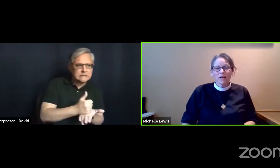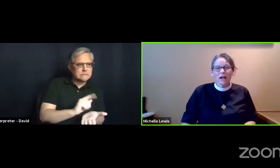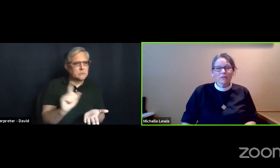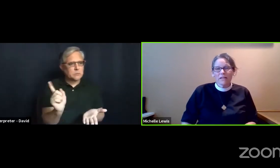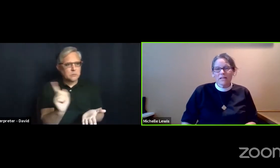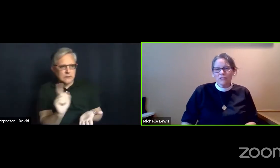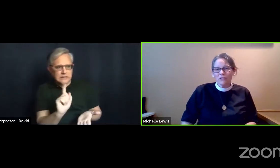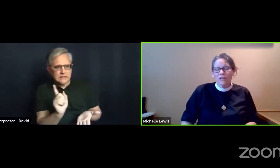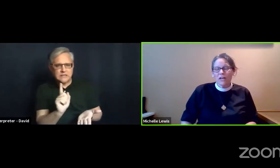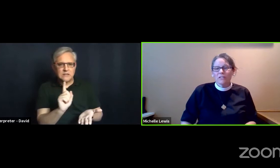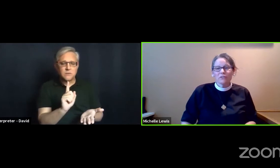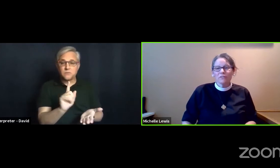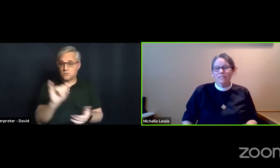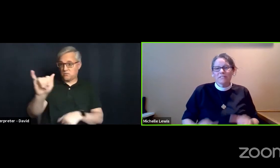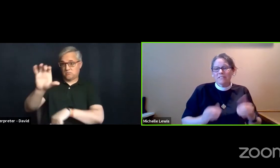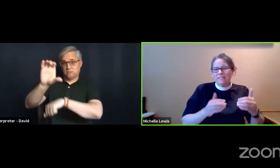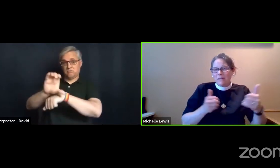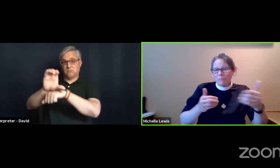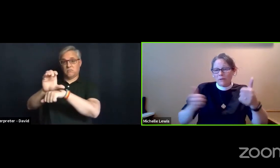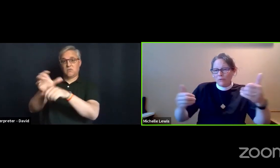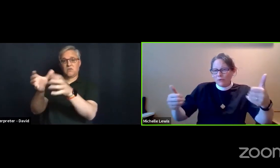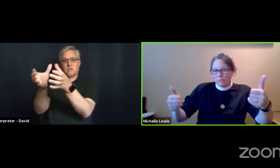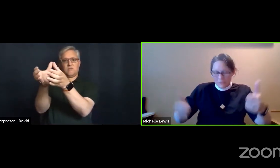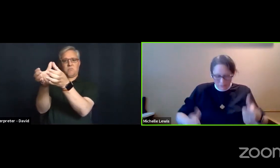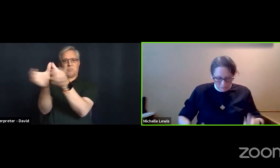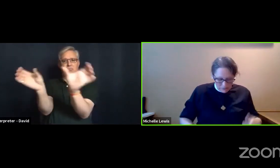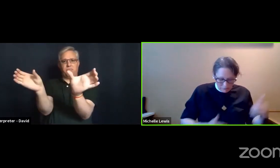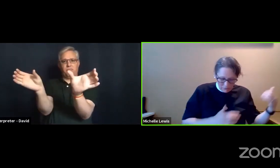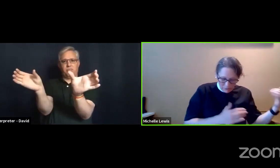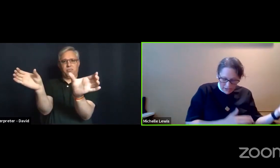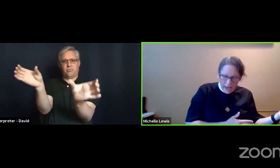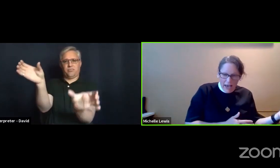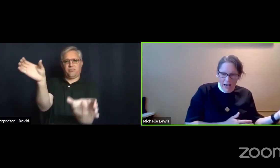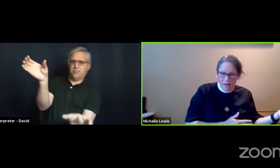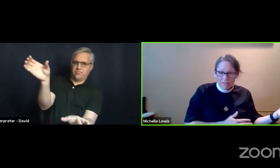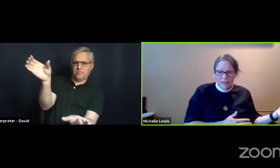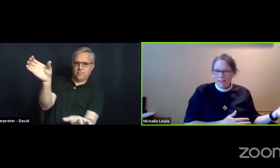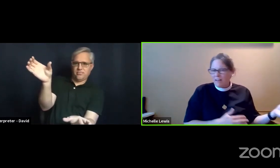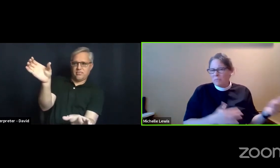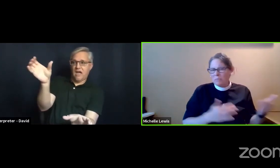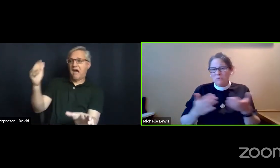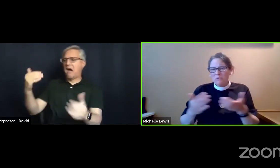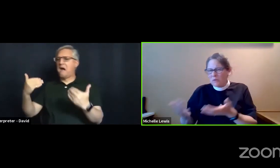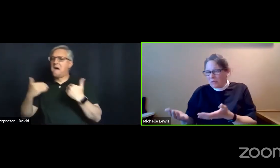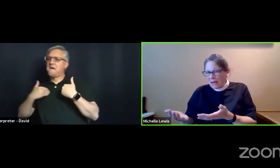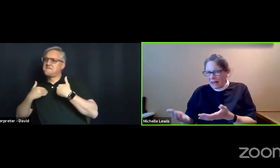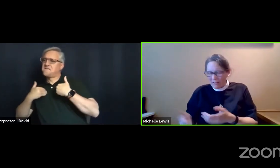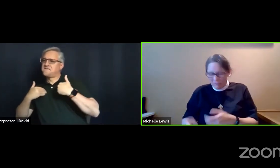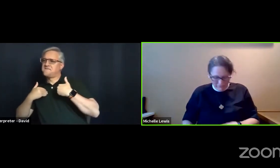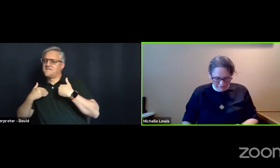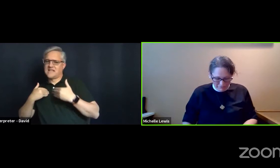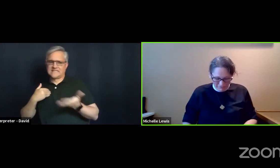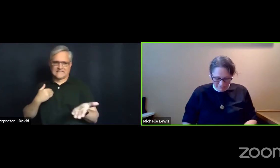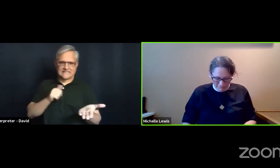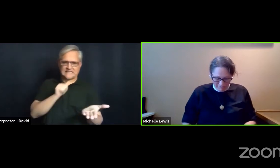So the congregation turns into separate groups, people who have and people who don't